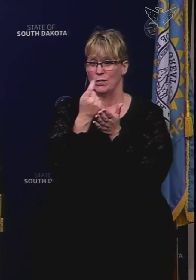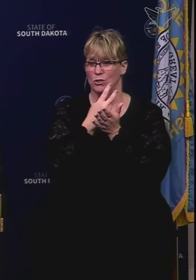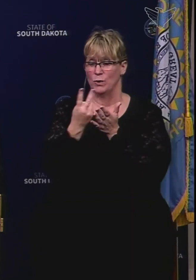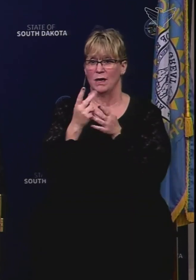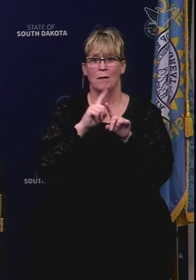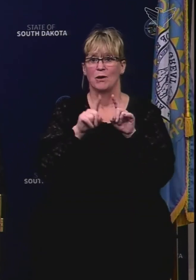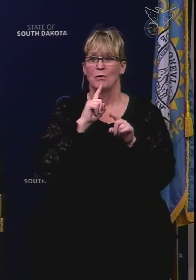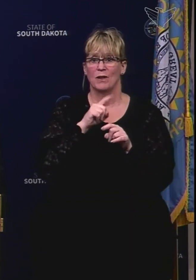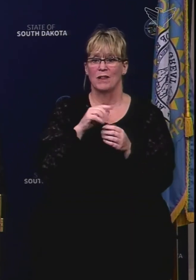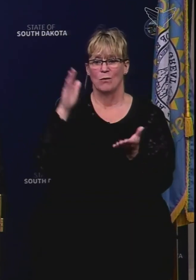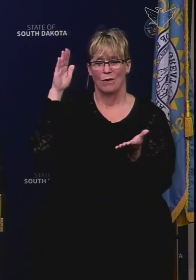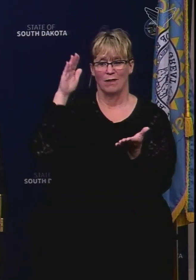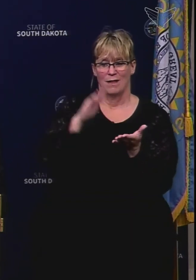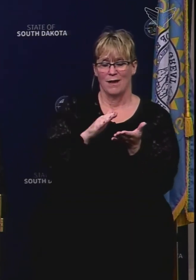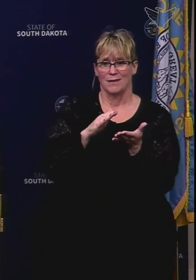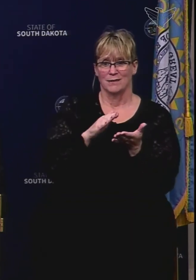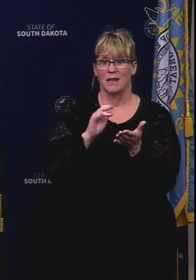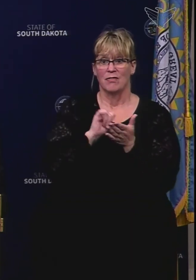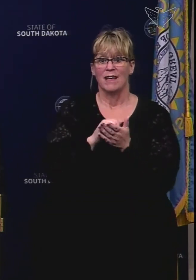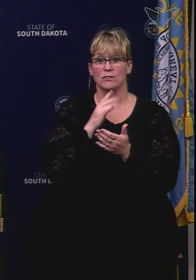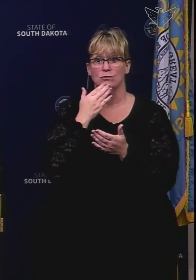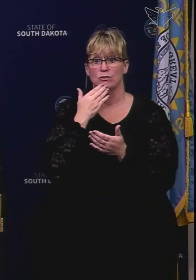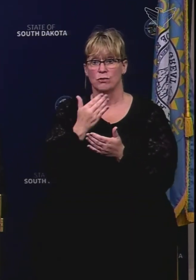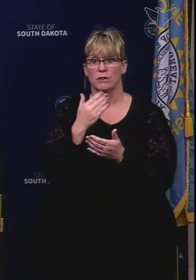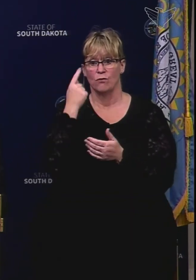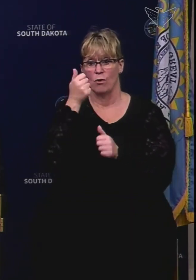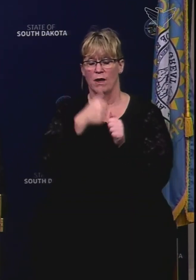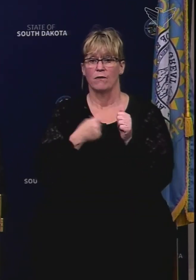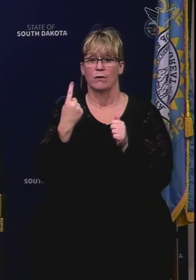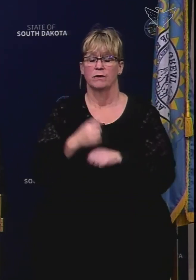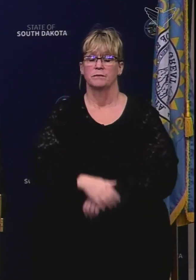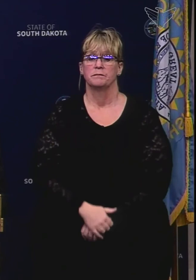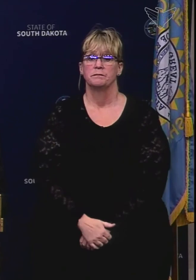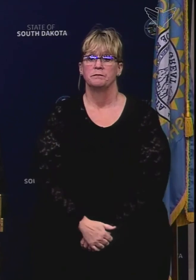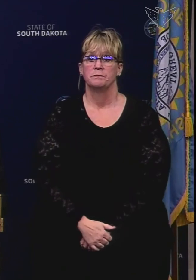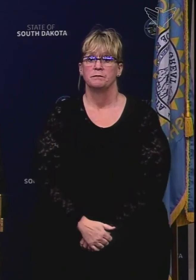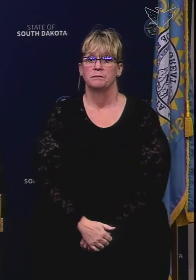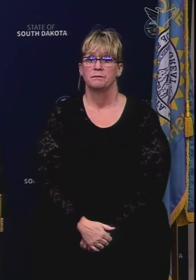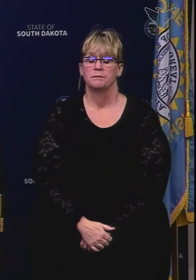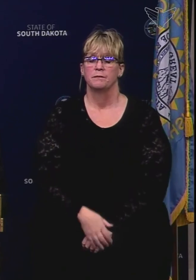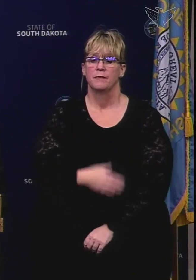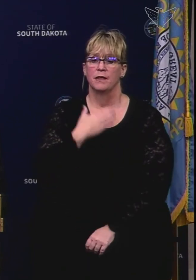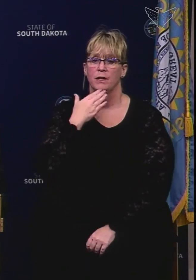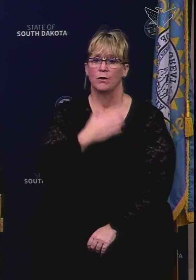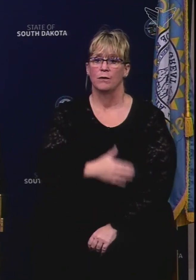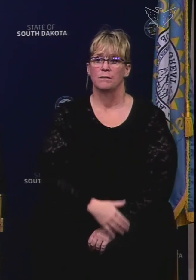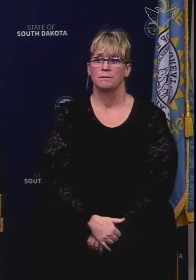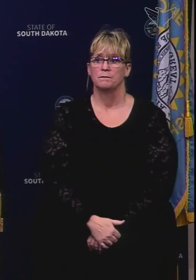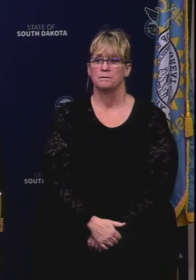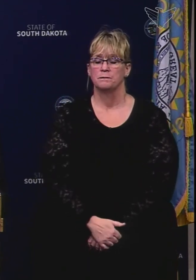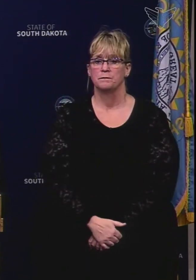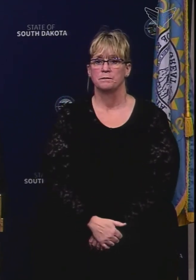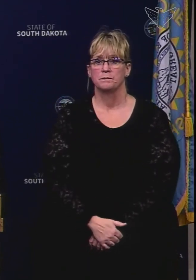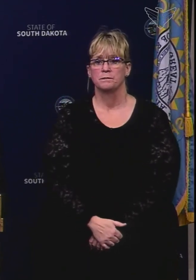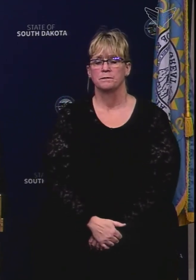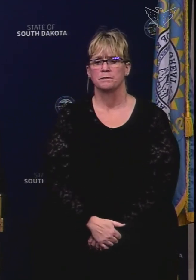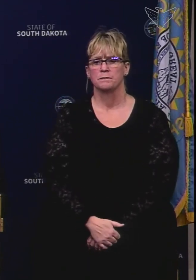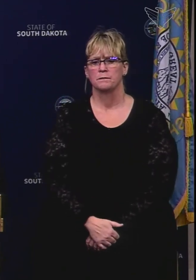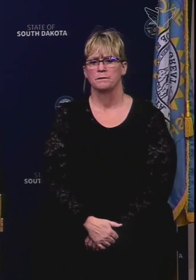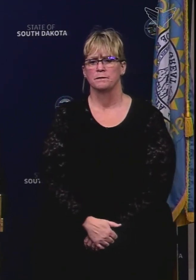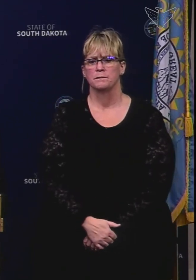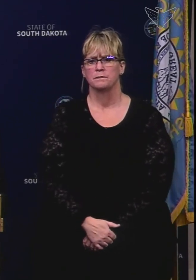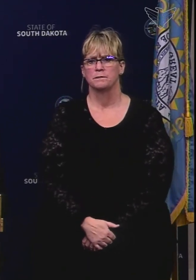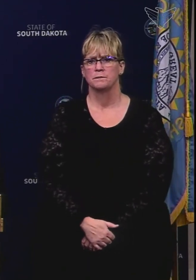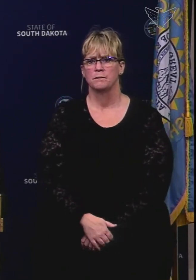we're far below that, and I think that should be encouraging to everybody. Thank you. You bet. Thanks, Mike. Governor